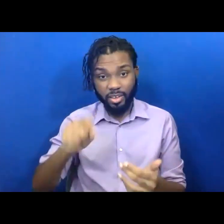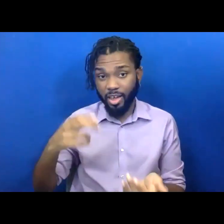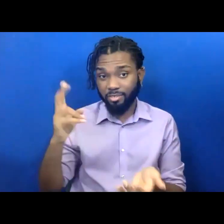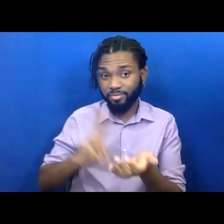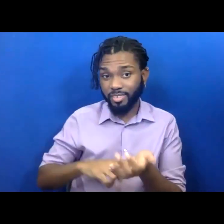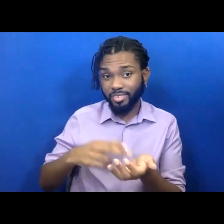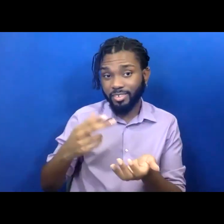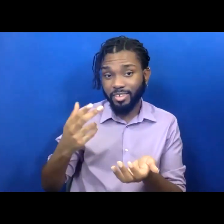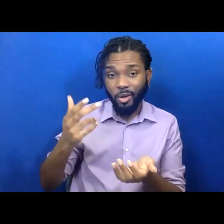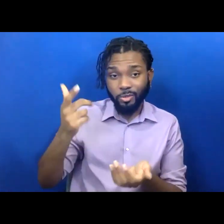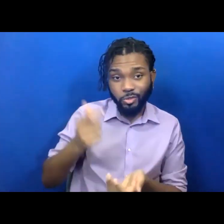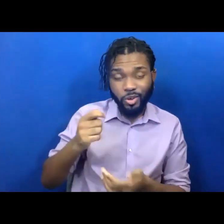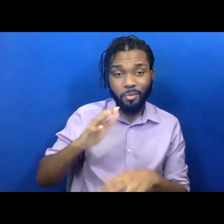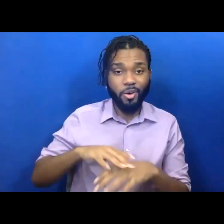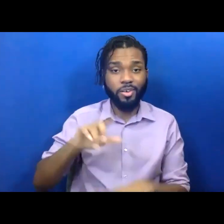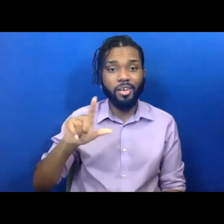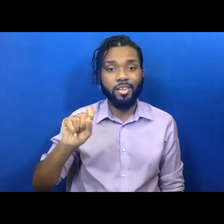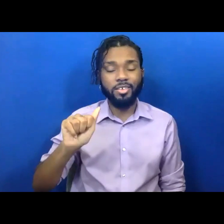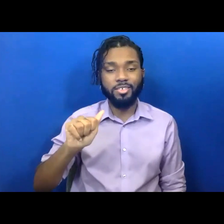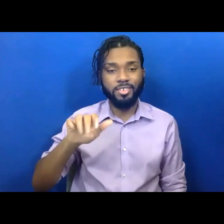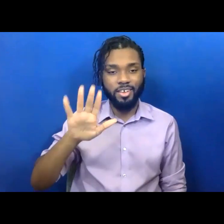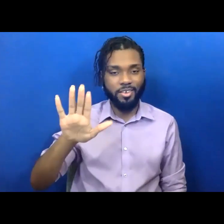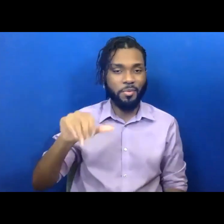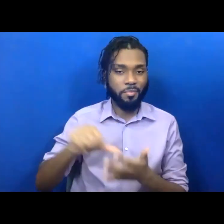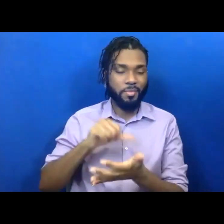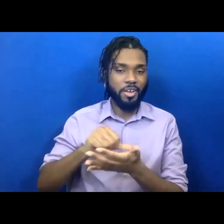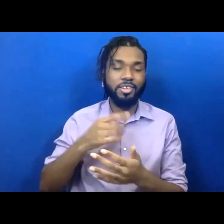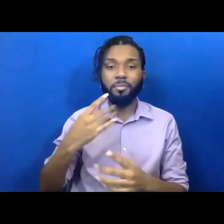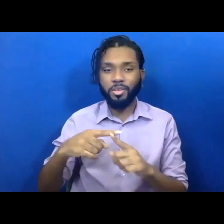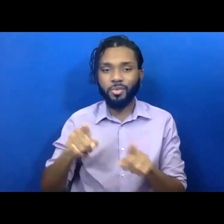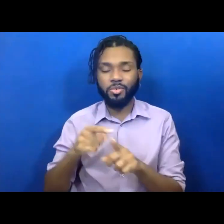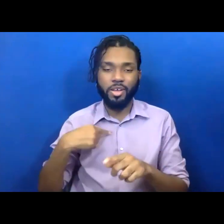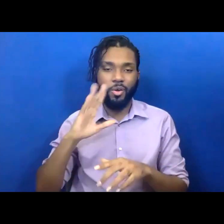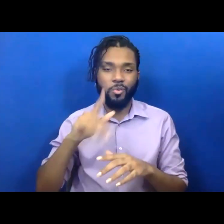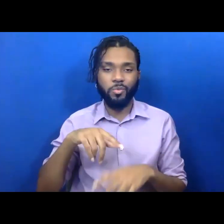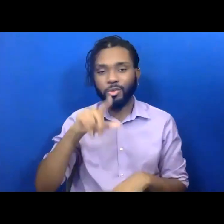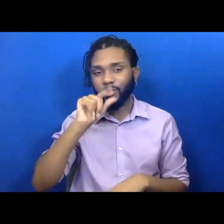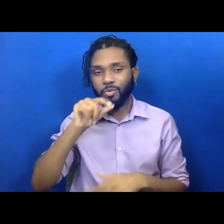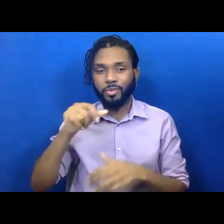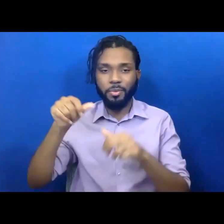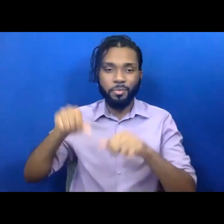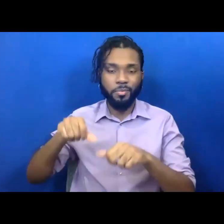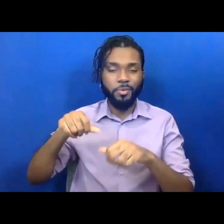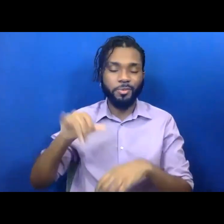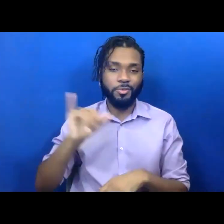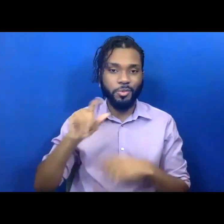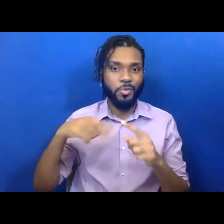the LSA website page. It'll be up there, and I'll tweet it out and spread the word on social media when it's there. Thank you all so